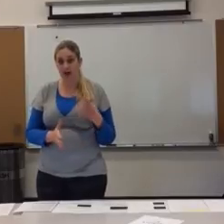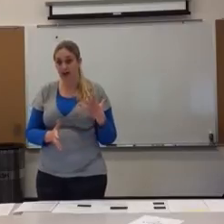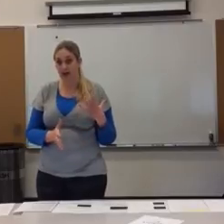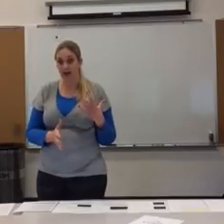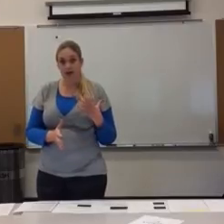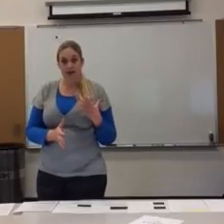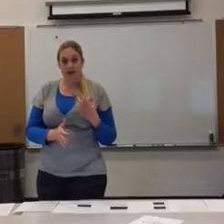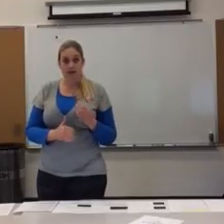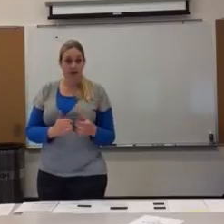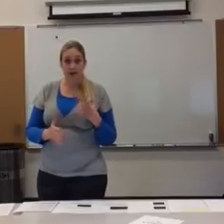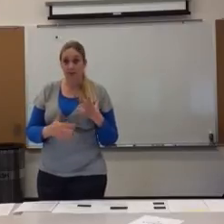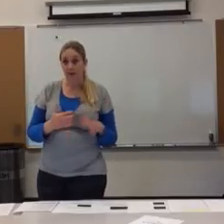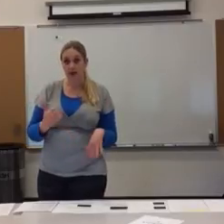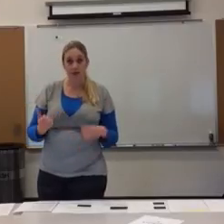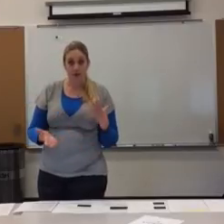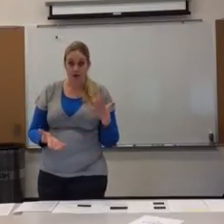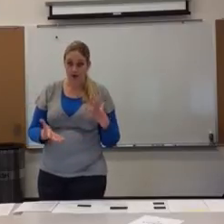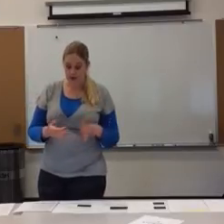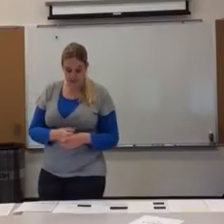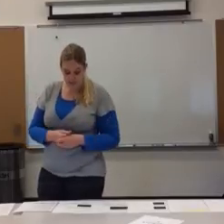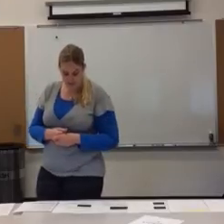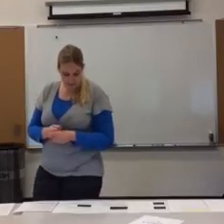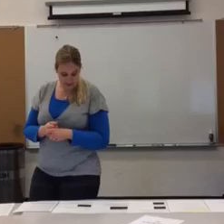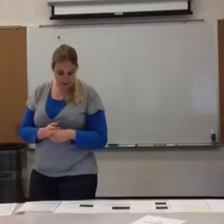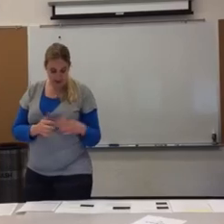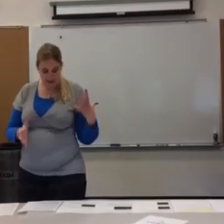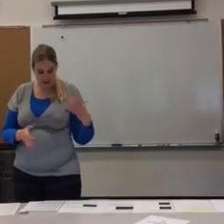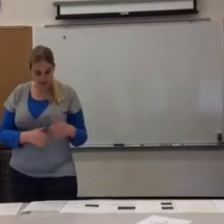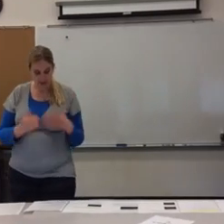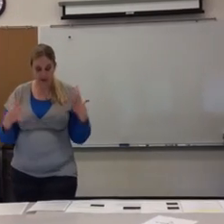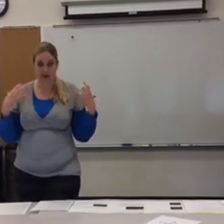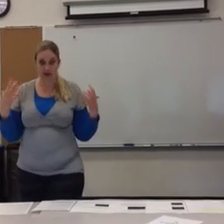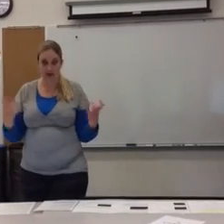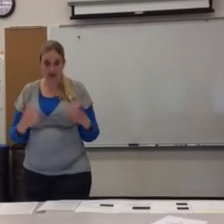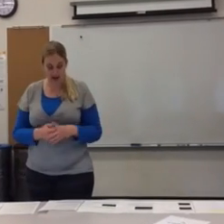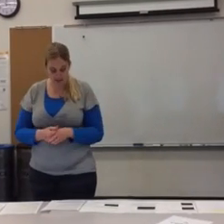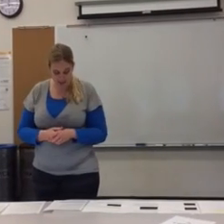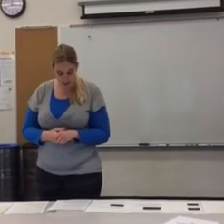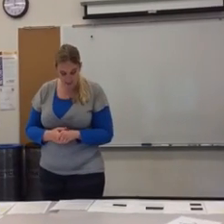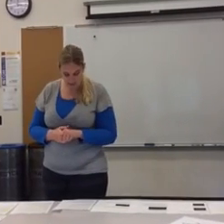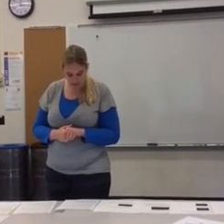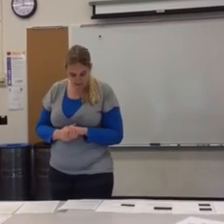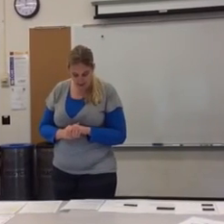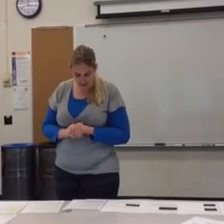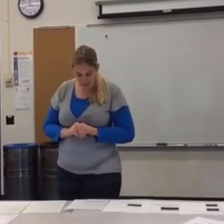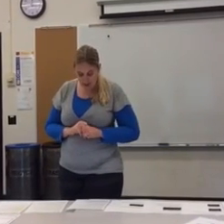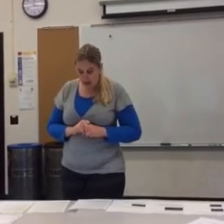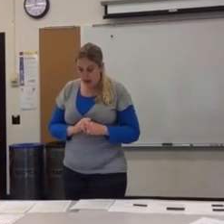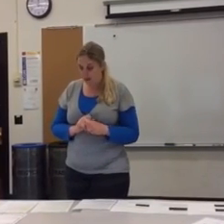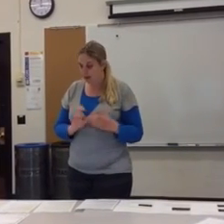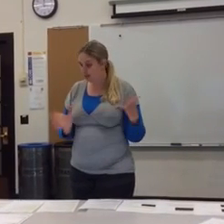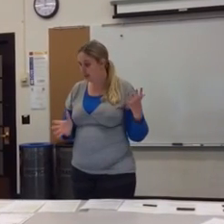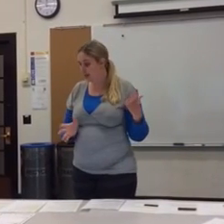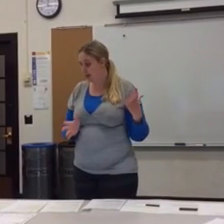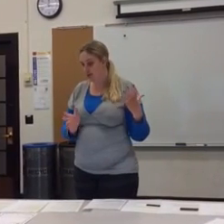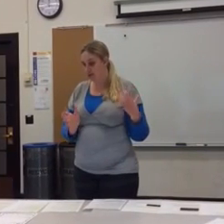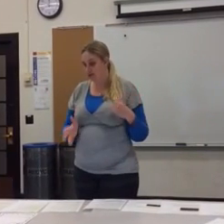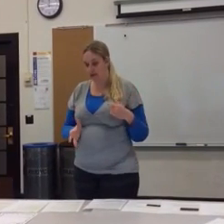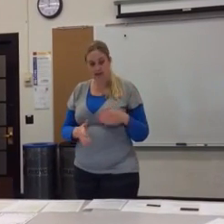to clean up the oil spills and see how that goes, just so they get a hands-on experience with that. And then just at the end, if you still need